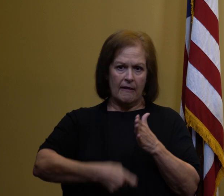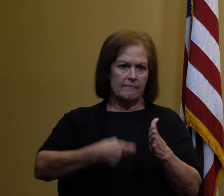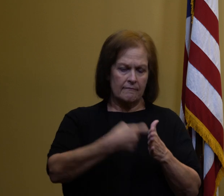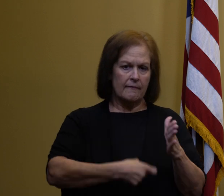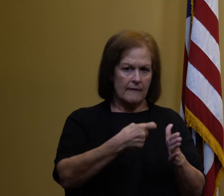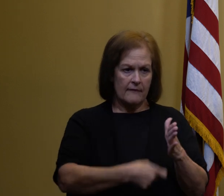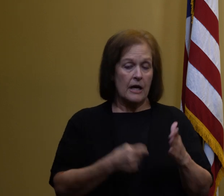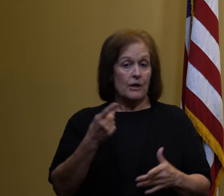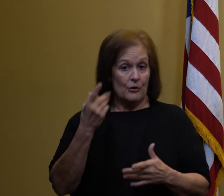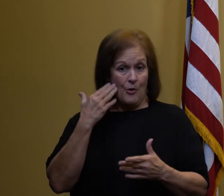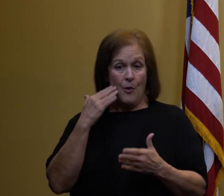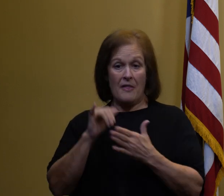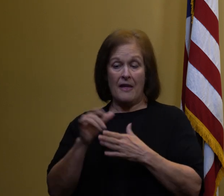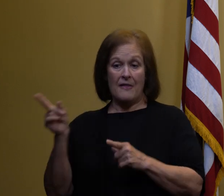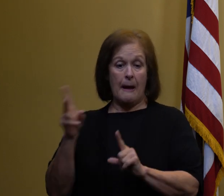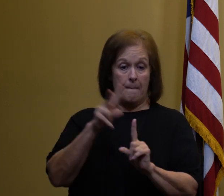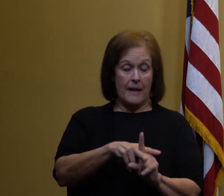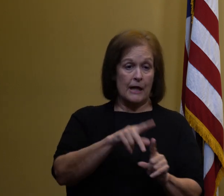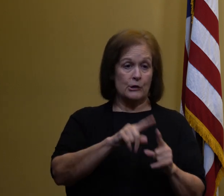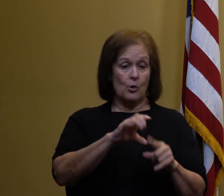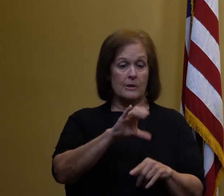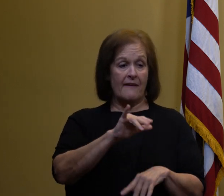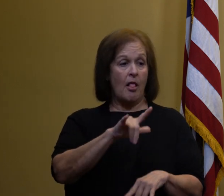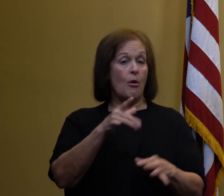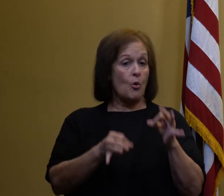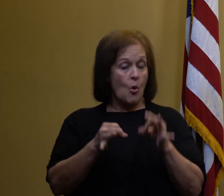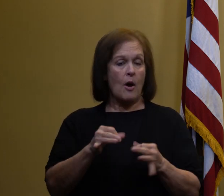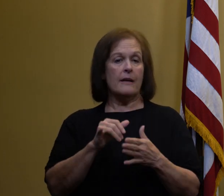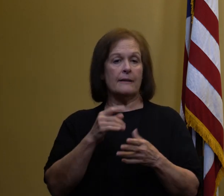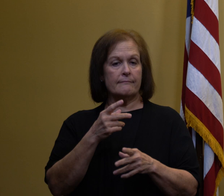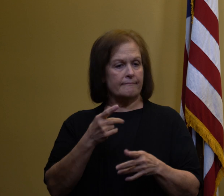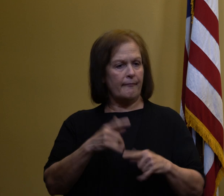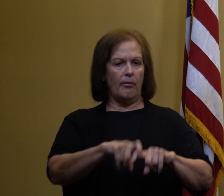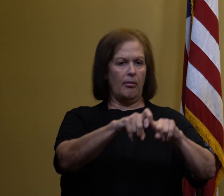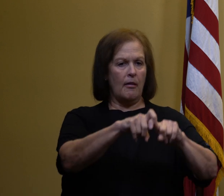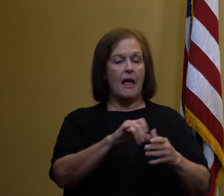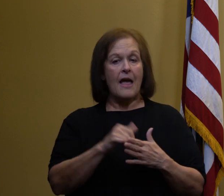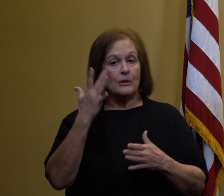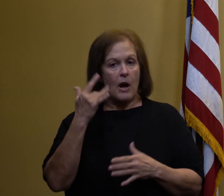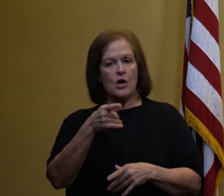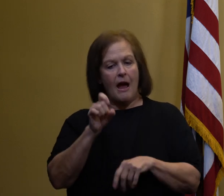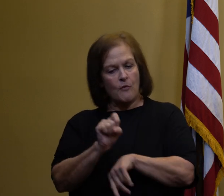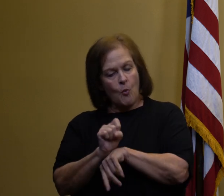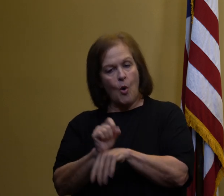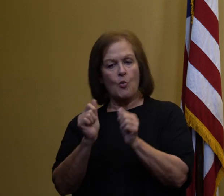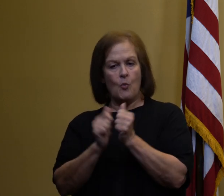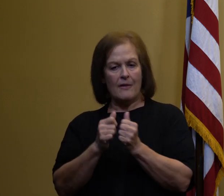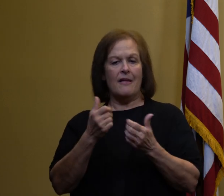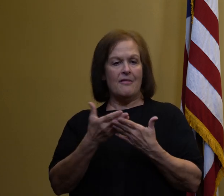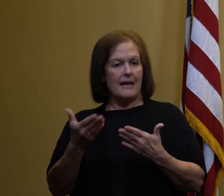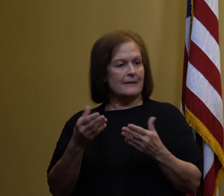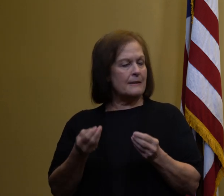the case, again, was appealed to the Civil District Court, putting the process on hold. This is why you have to work with, and things are